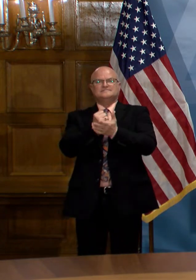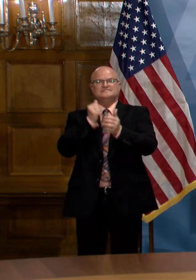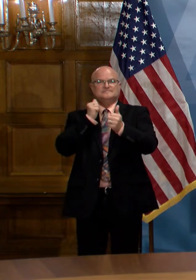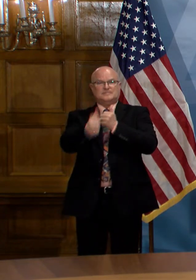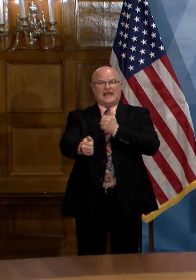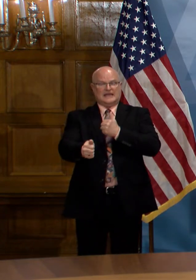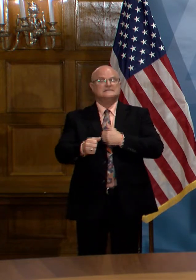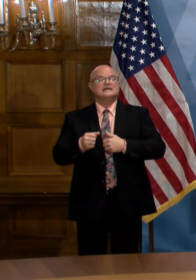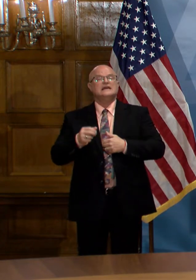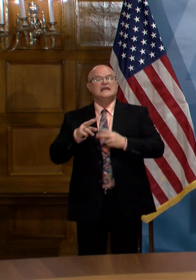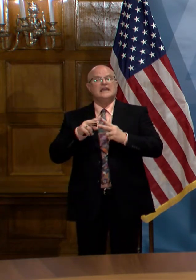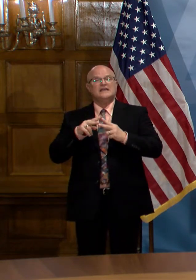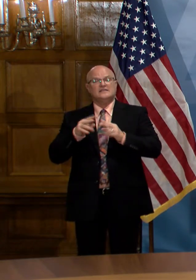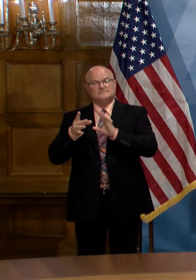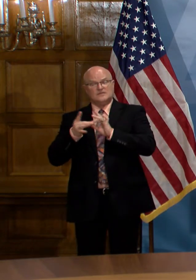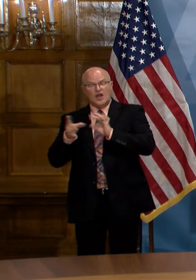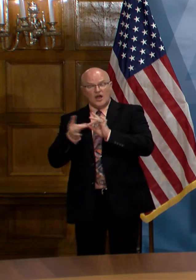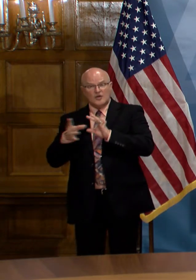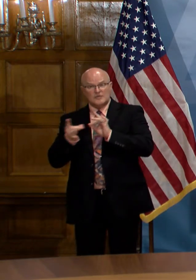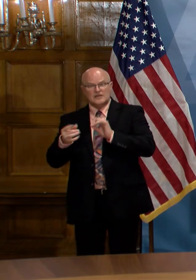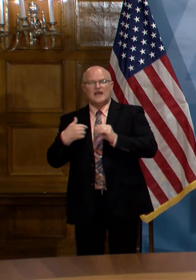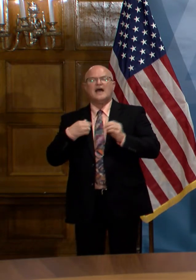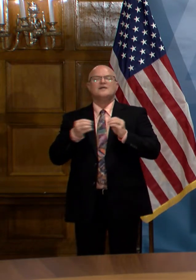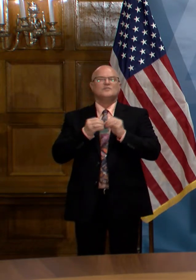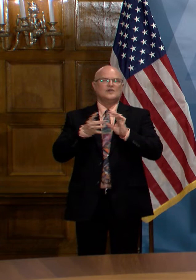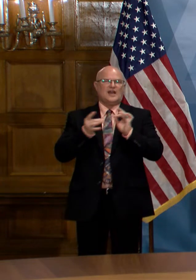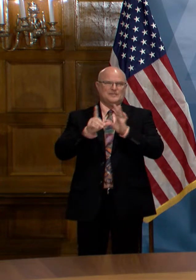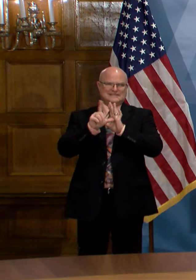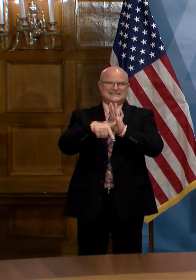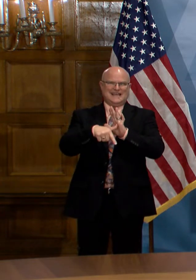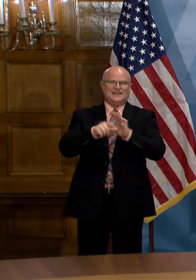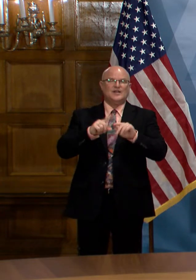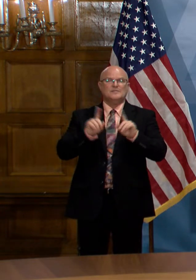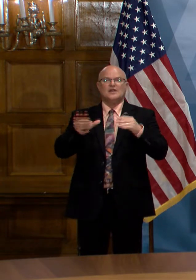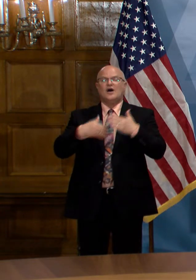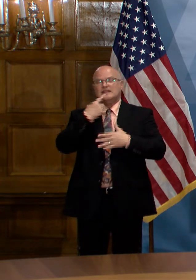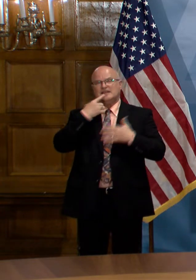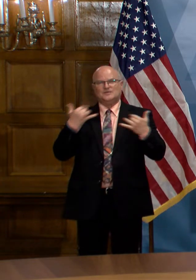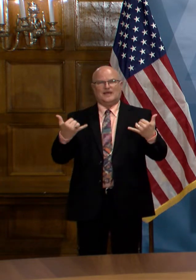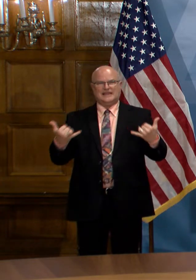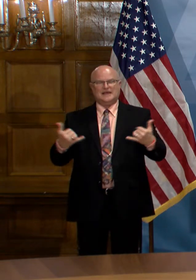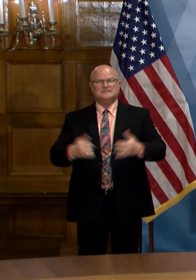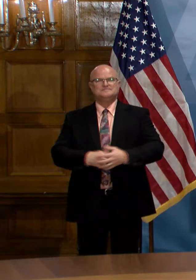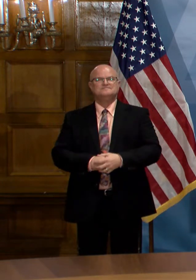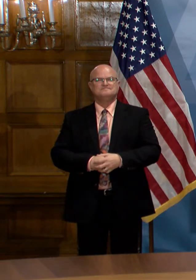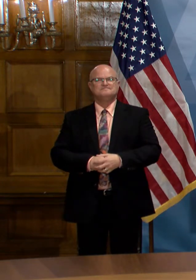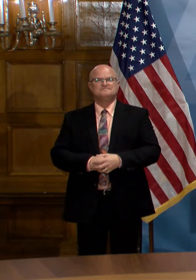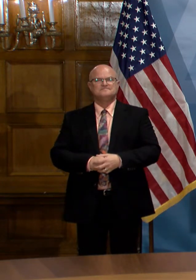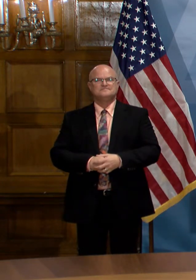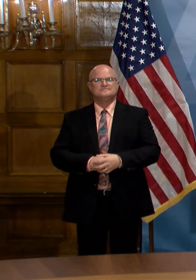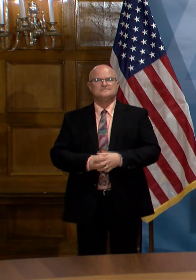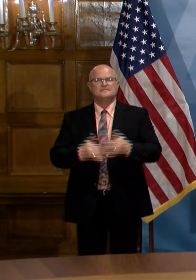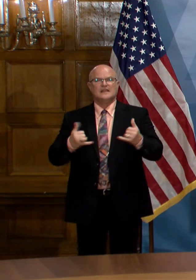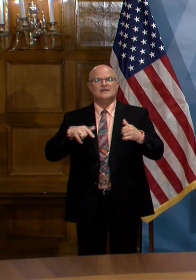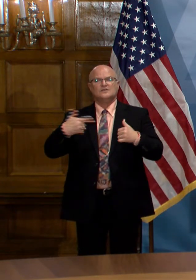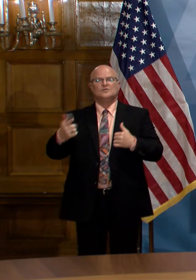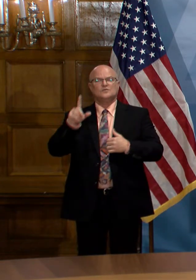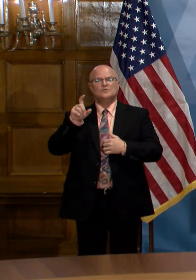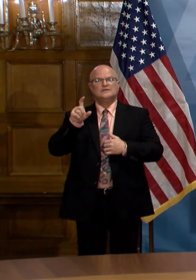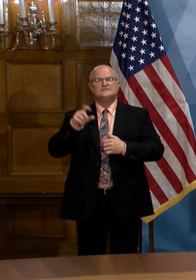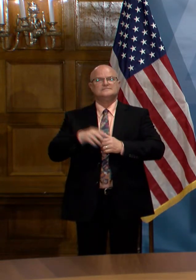they will comment on that as they work on it, or we'll have more comments later, but that's all I can tell you right now. With that, next